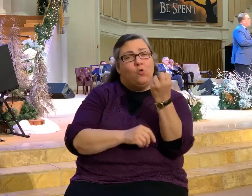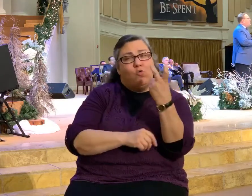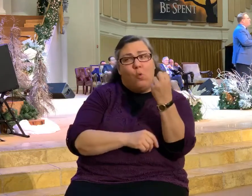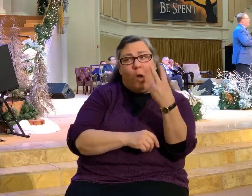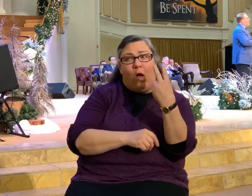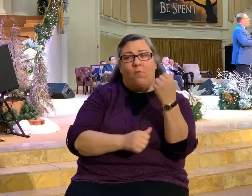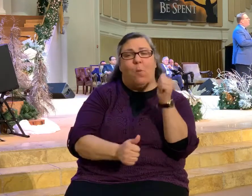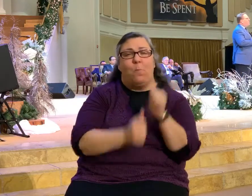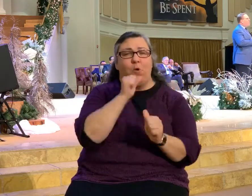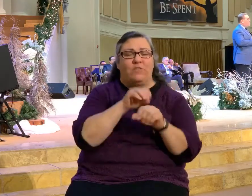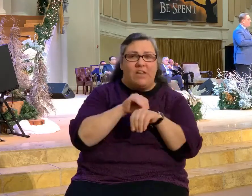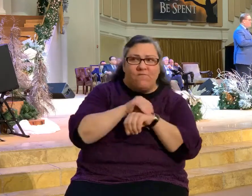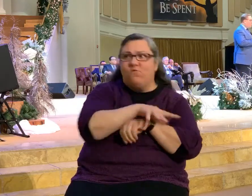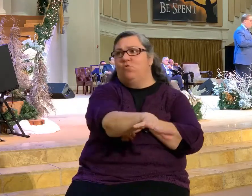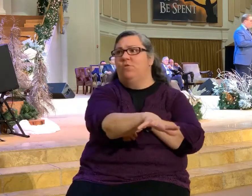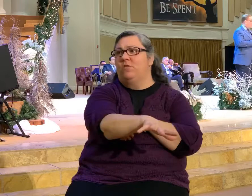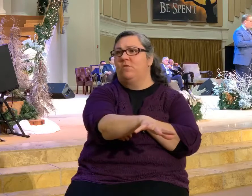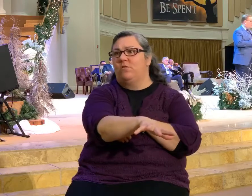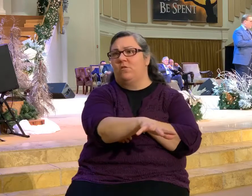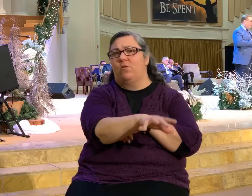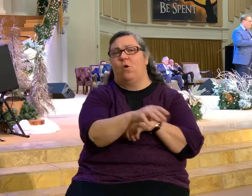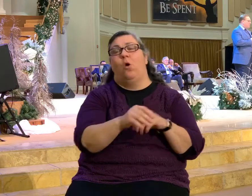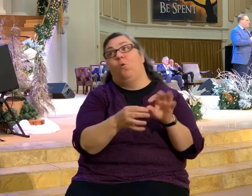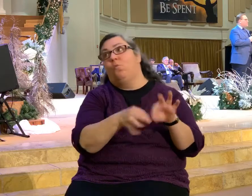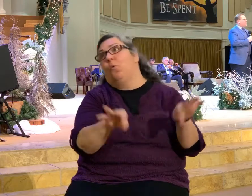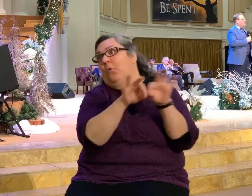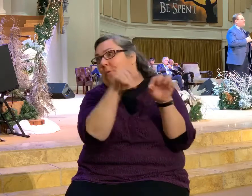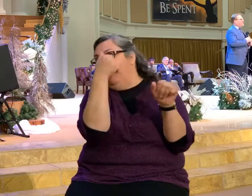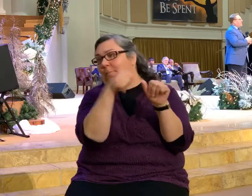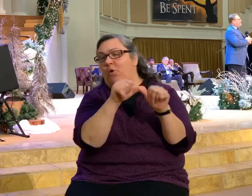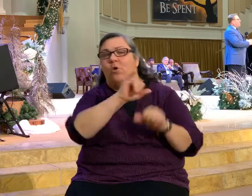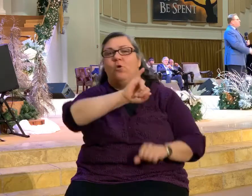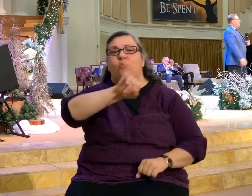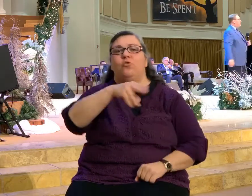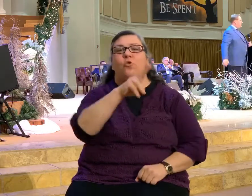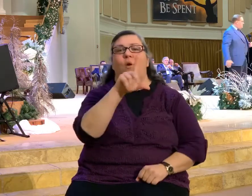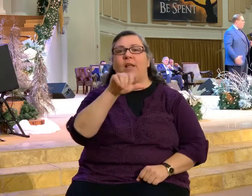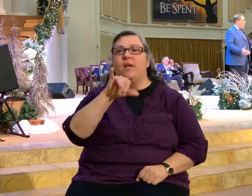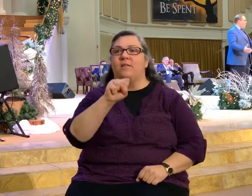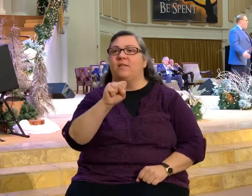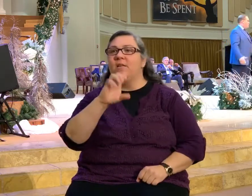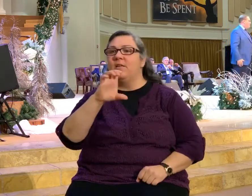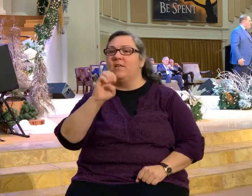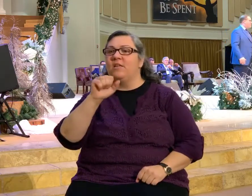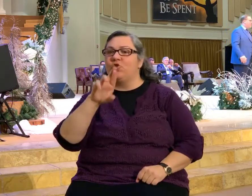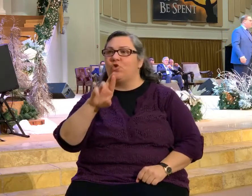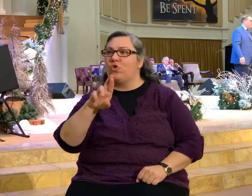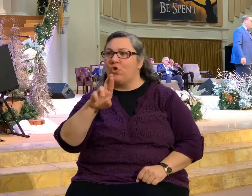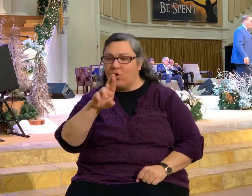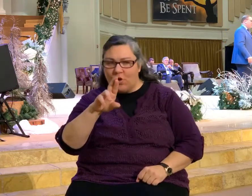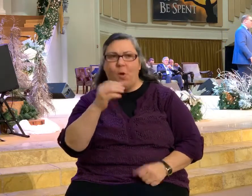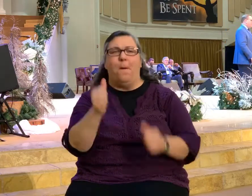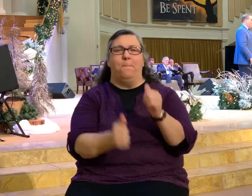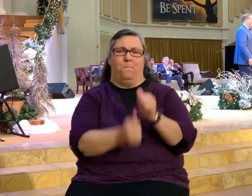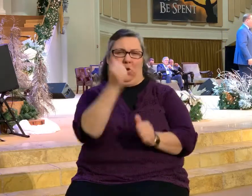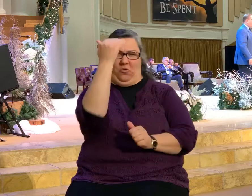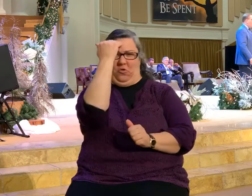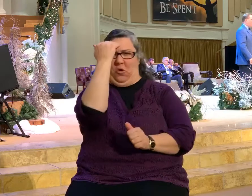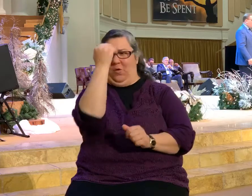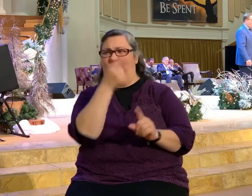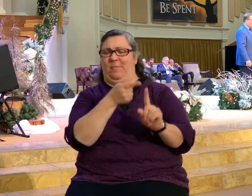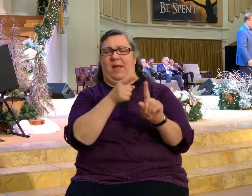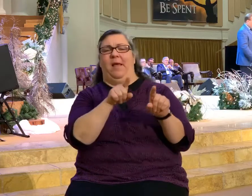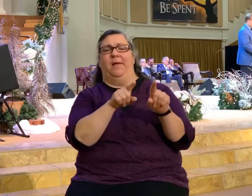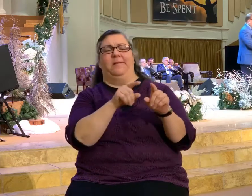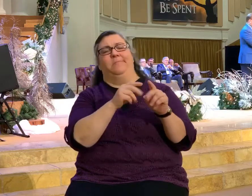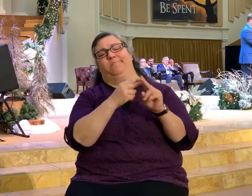most effective, or those even worth remembering. Julius Caesar, known often by most as the first emperor,